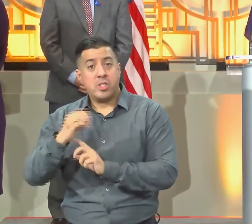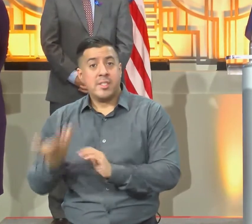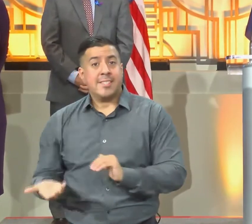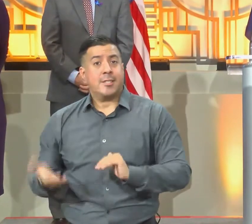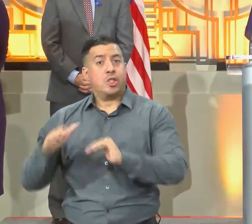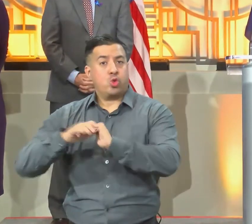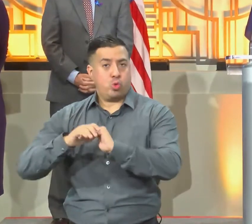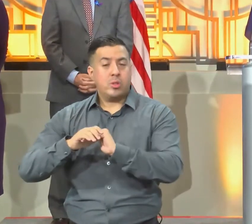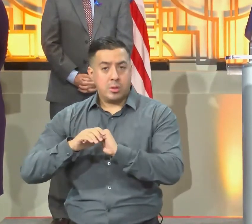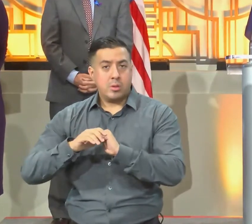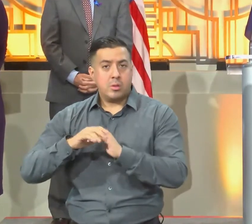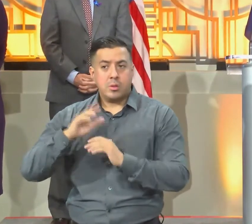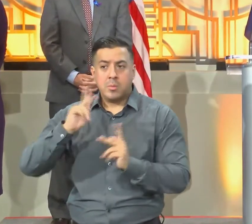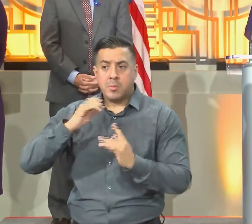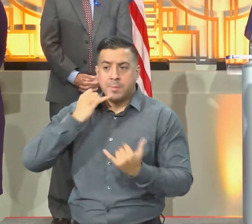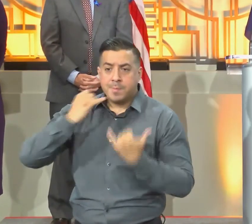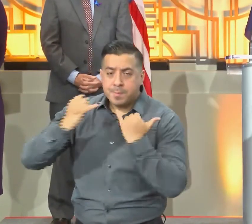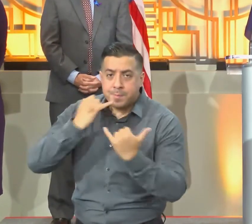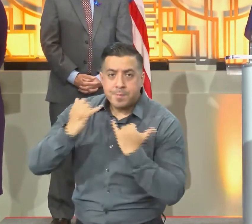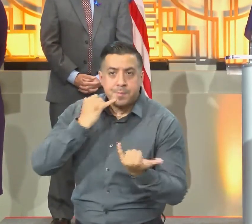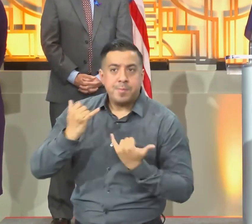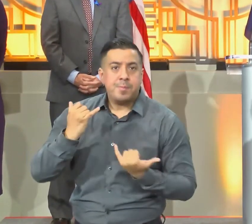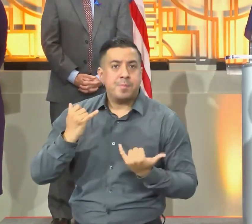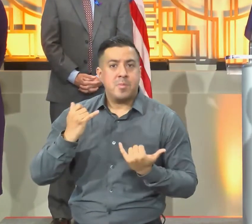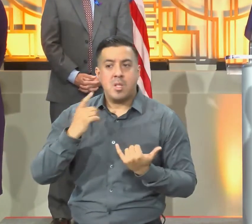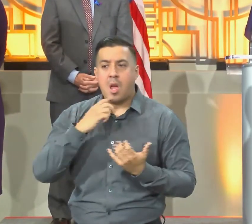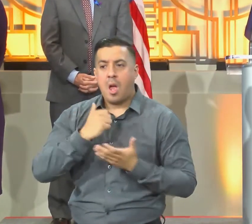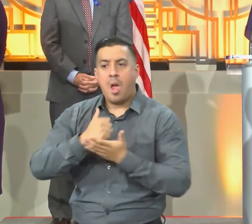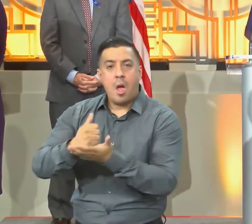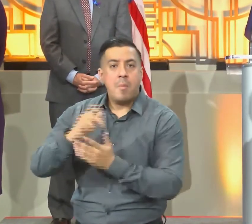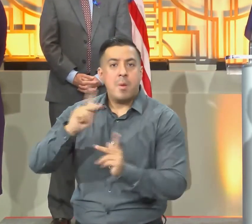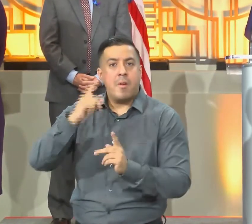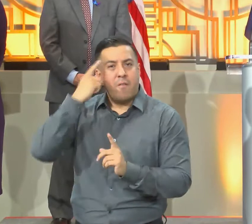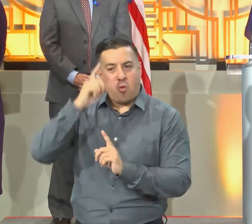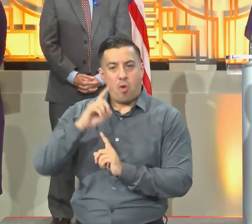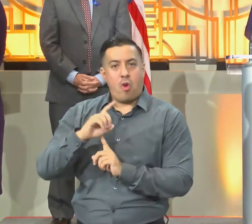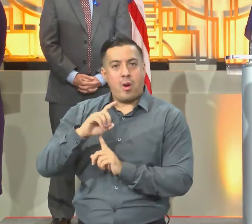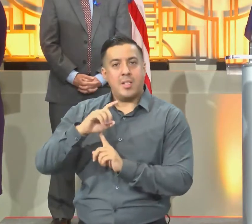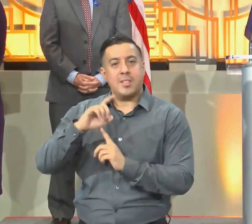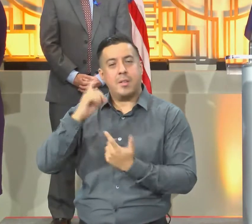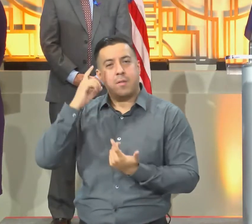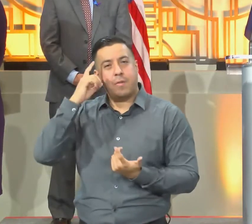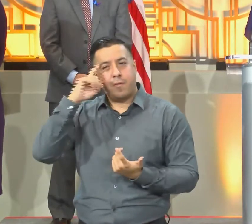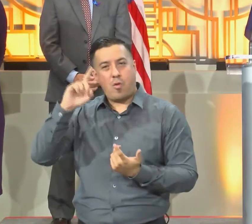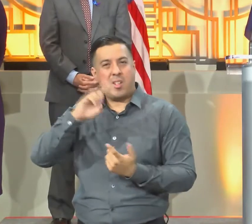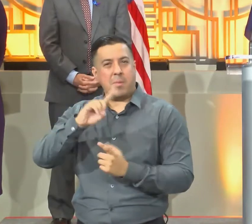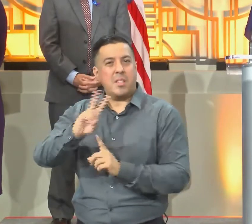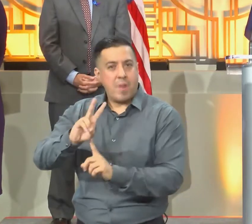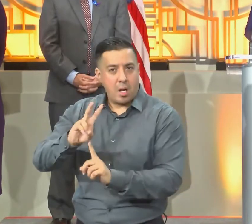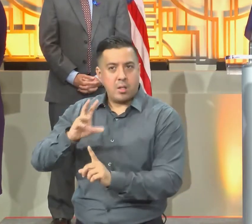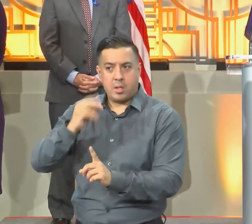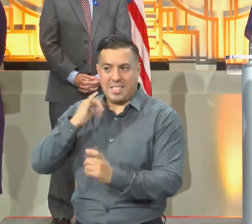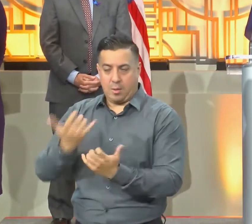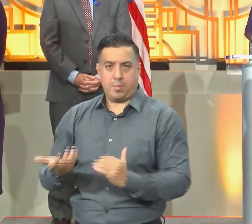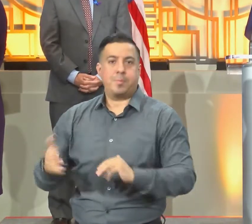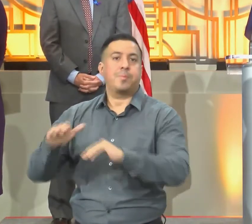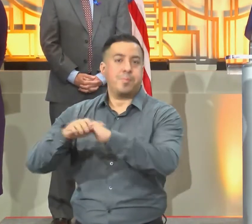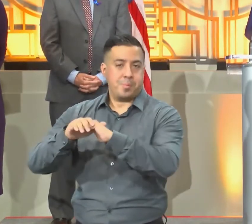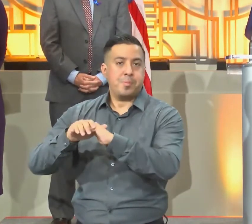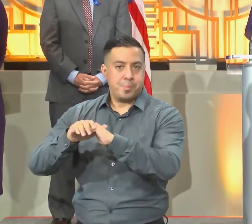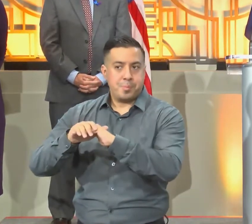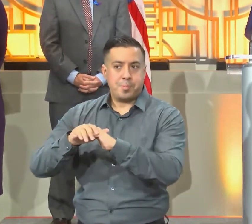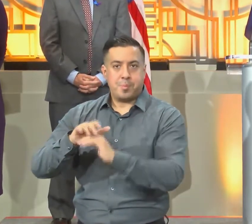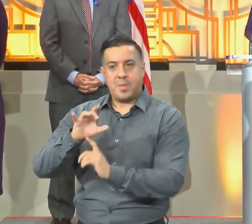increase in calls and aid to victims of domestic abuse, reported a 90% increase in